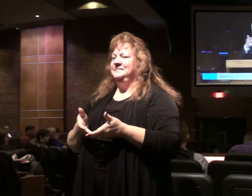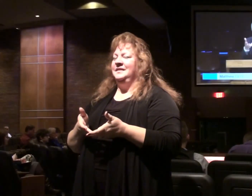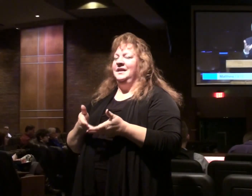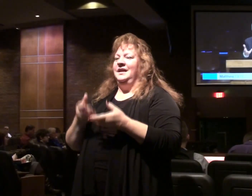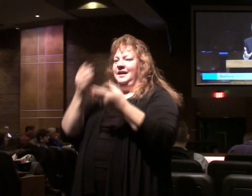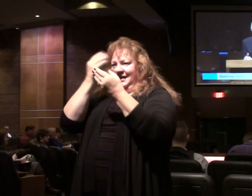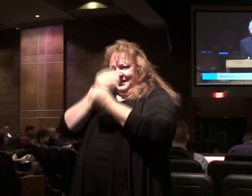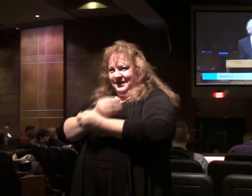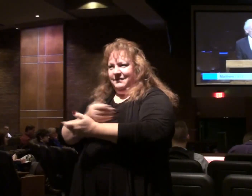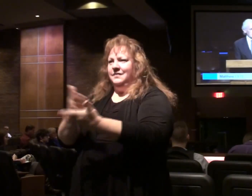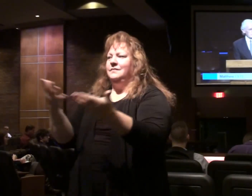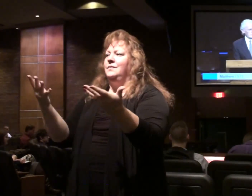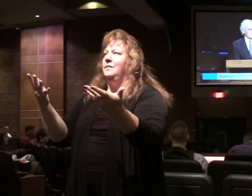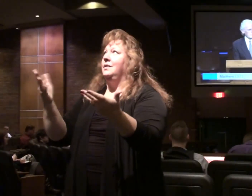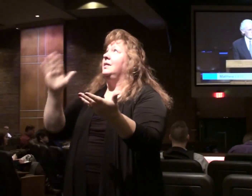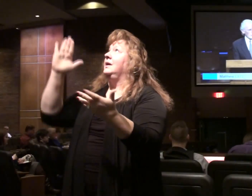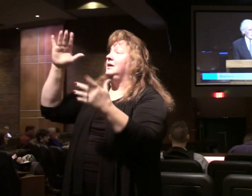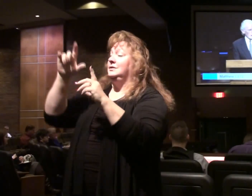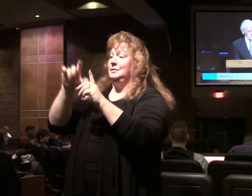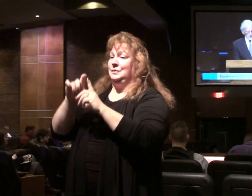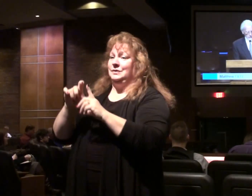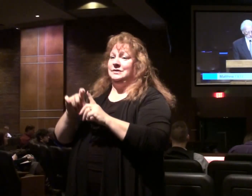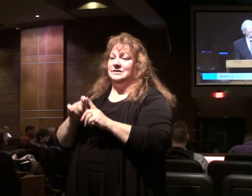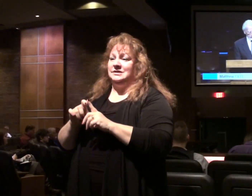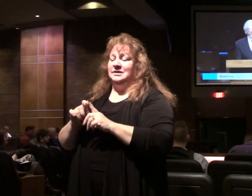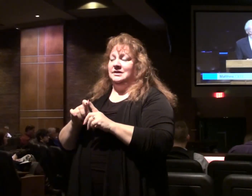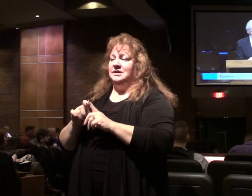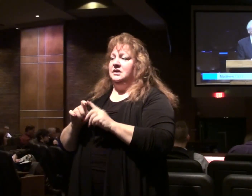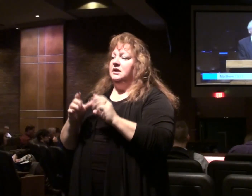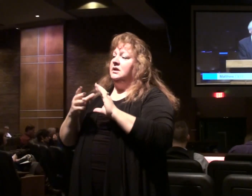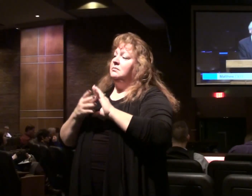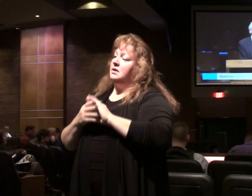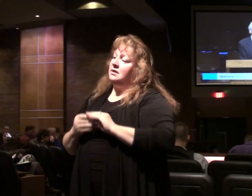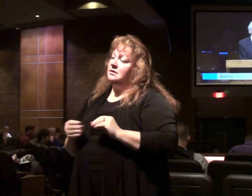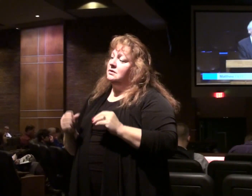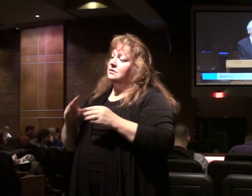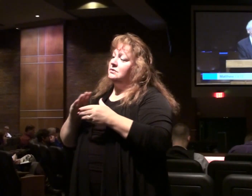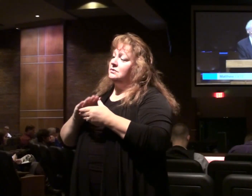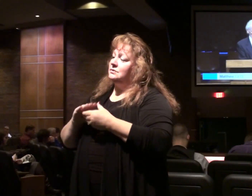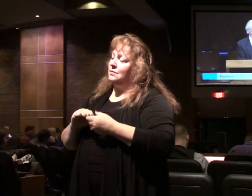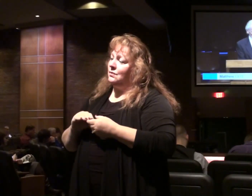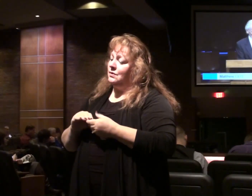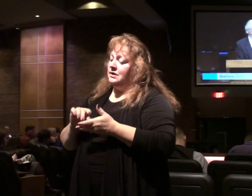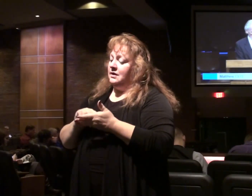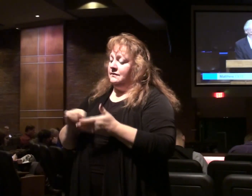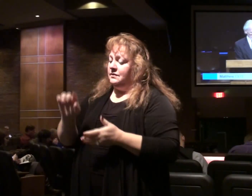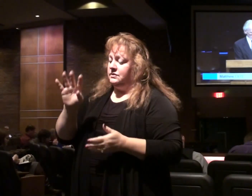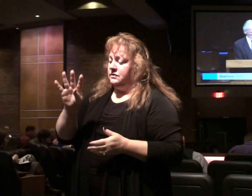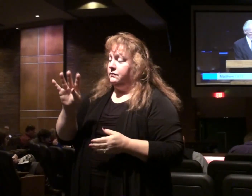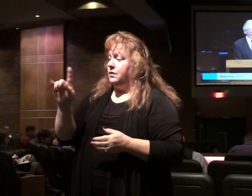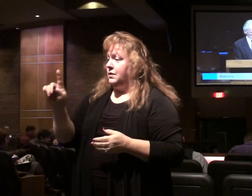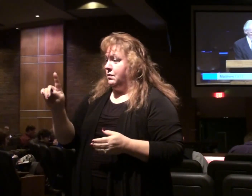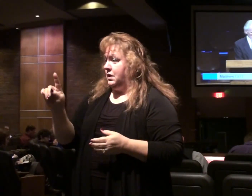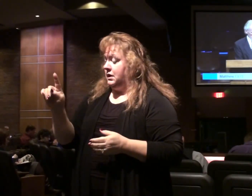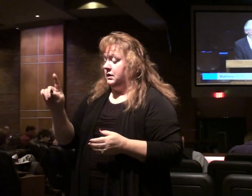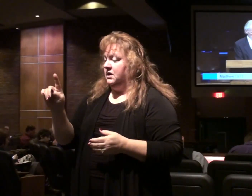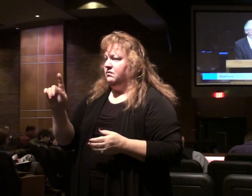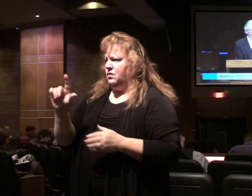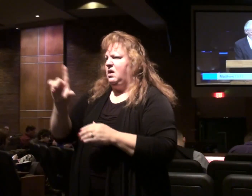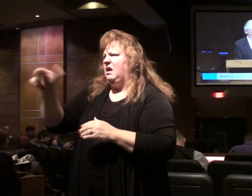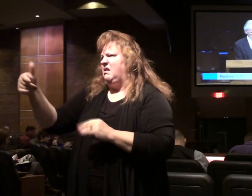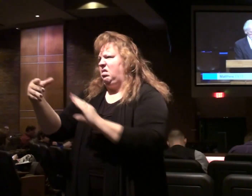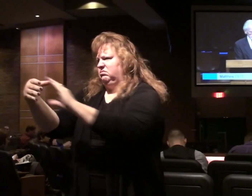Giving forth the word of God. But these parables will point, come over to verse 41 for a later parable